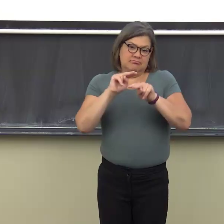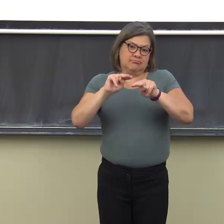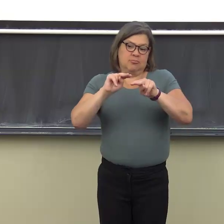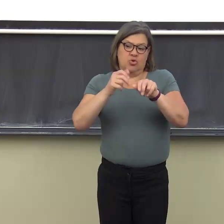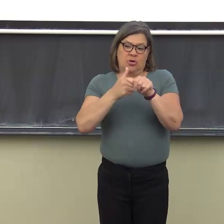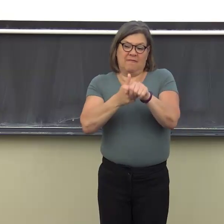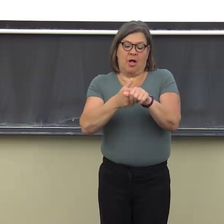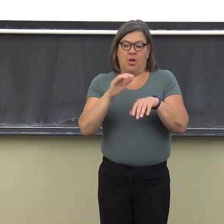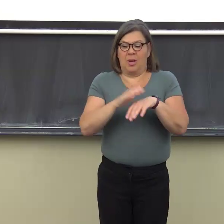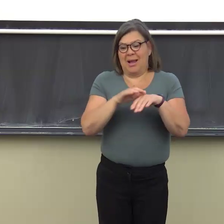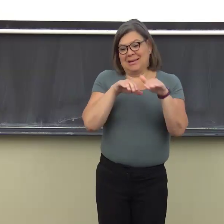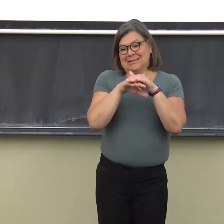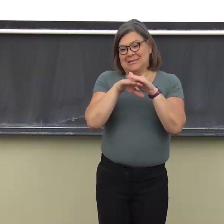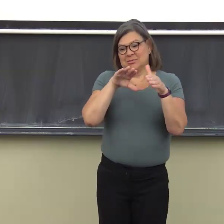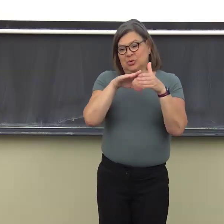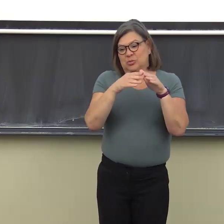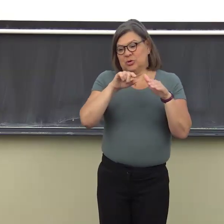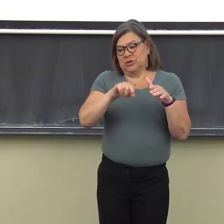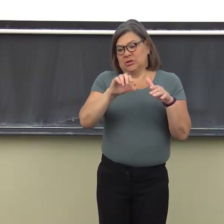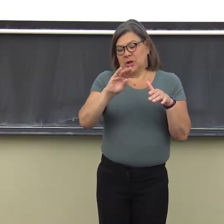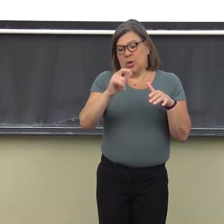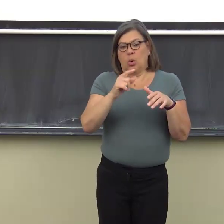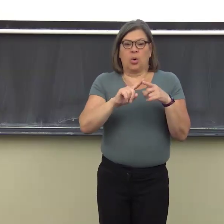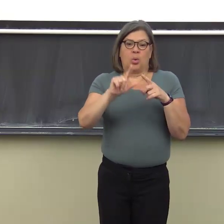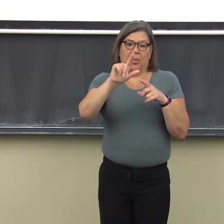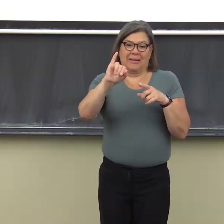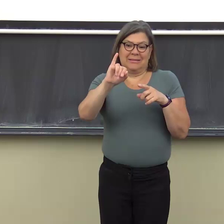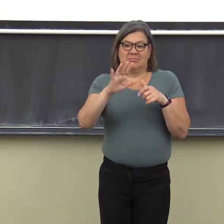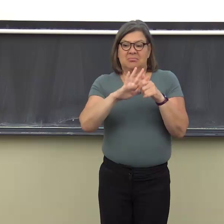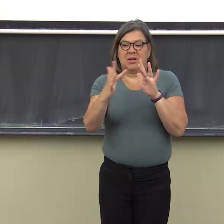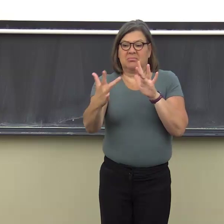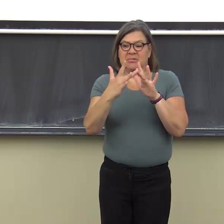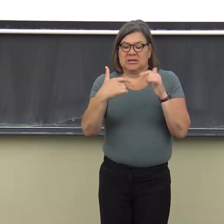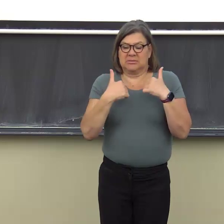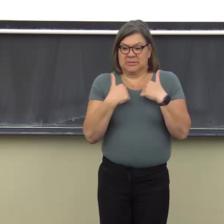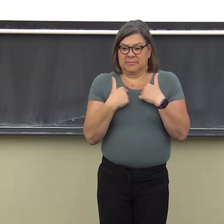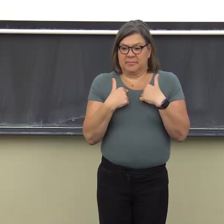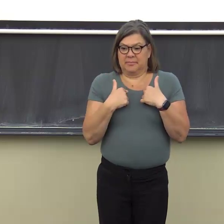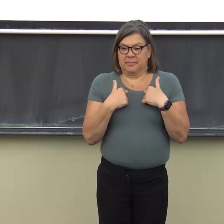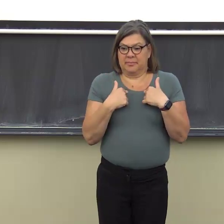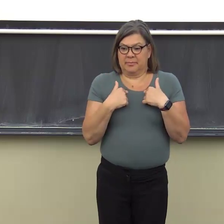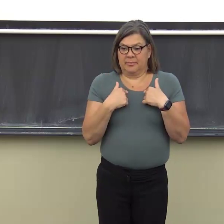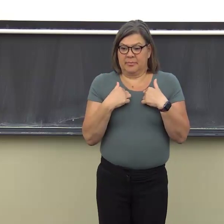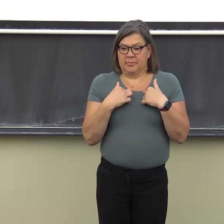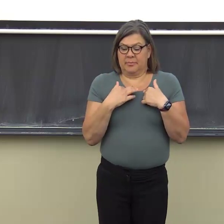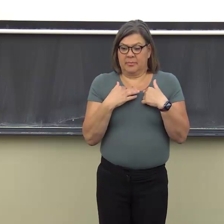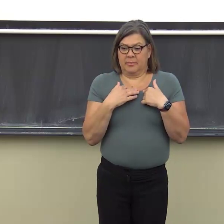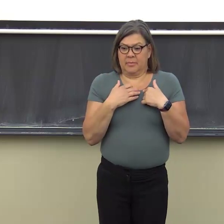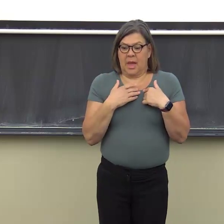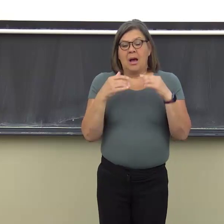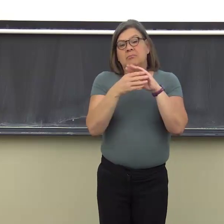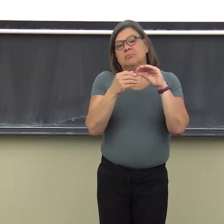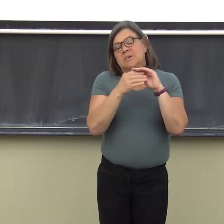can follow us at accessiblecommunity.org or LinkedIn, but just reach out to me again. I'm saying this because I think